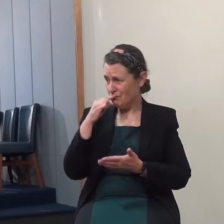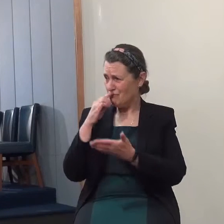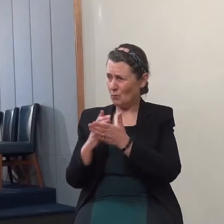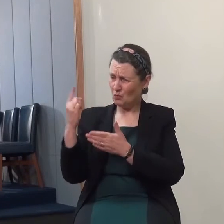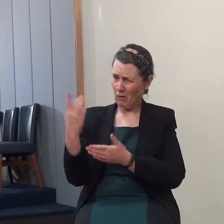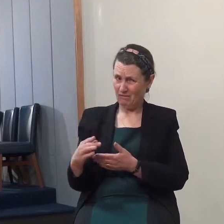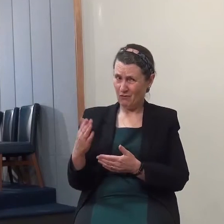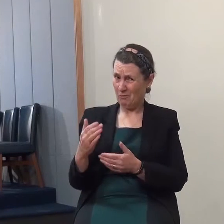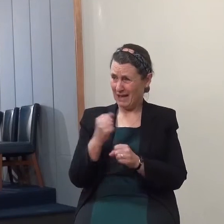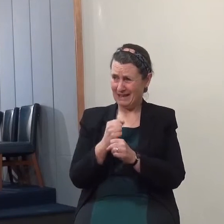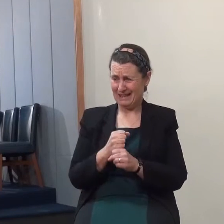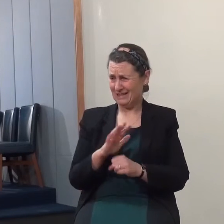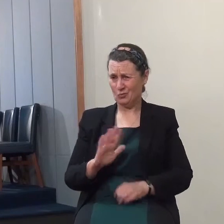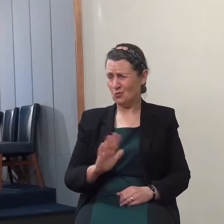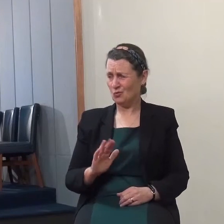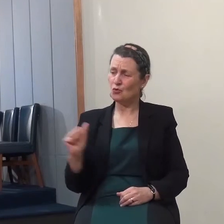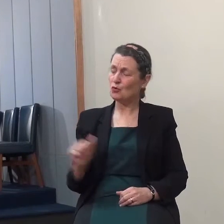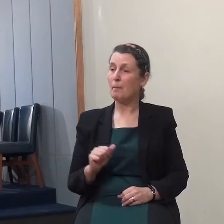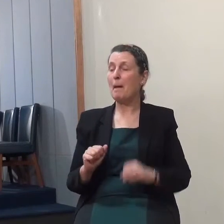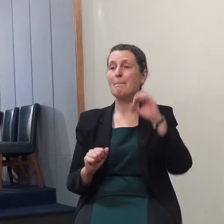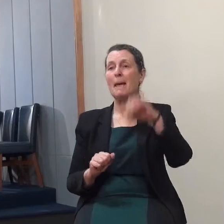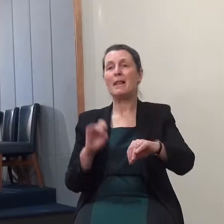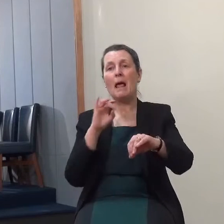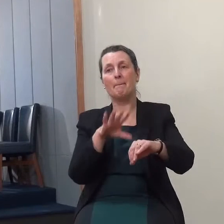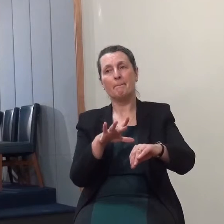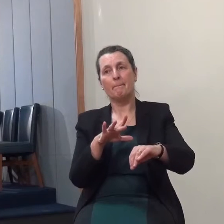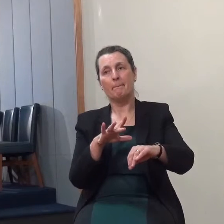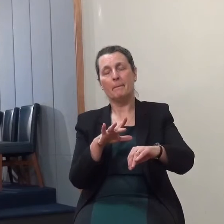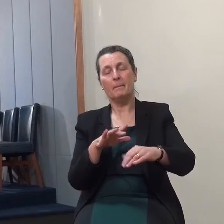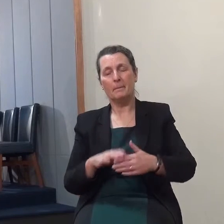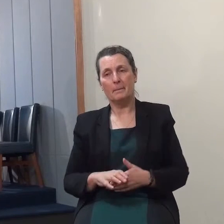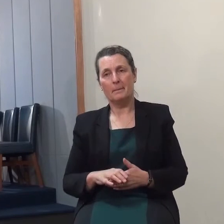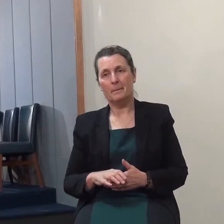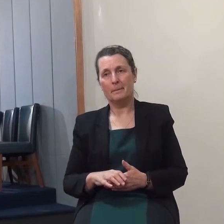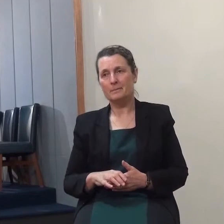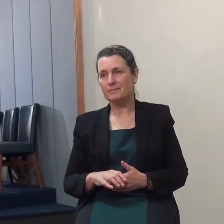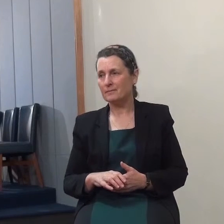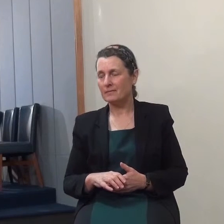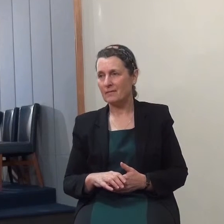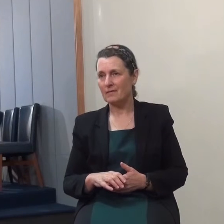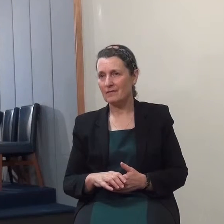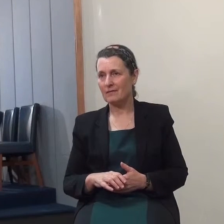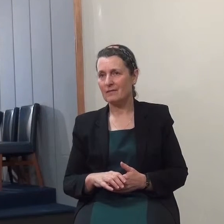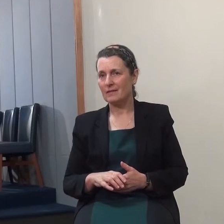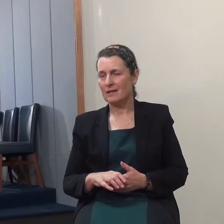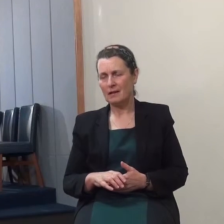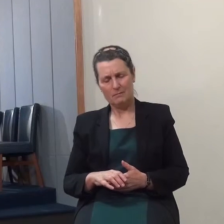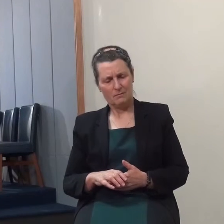Bethlehem. There's no indication, of course, that he would in fact come from Nazareth.